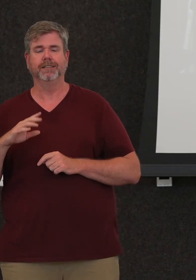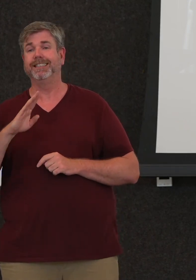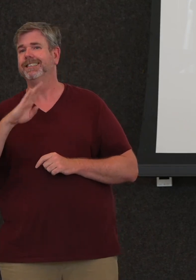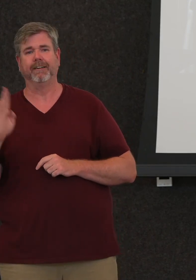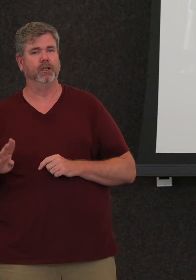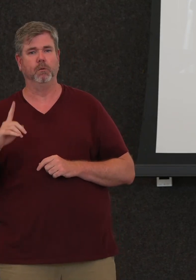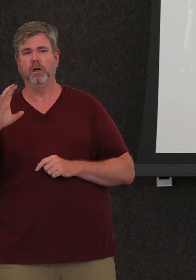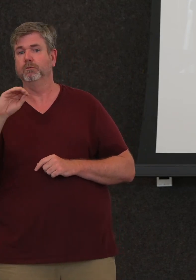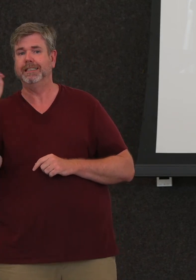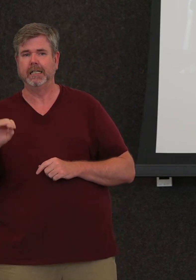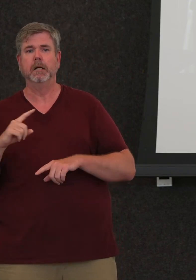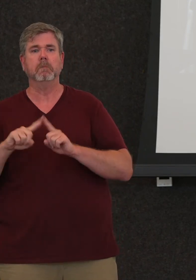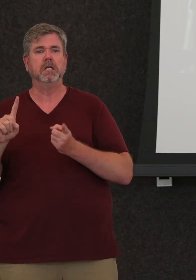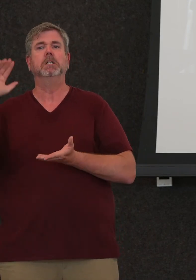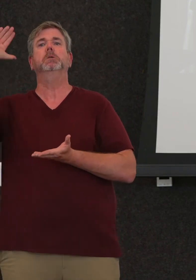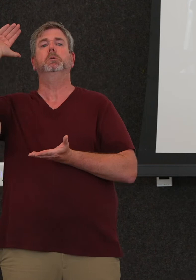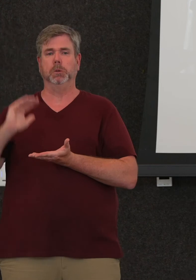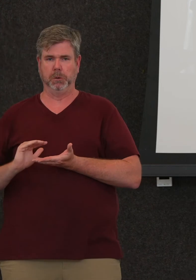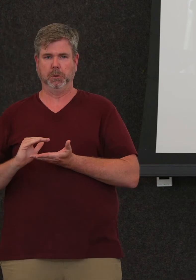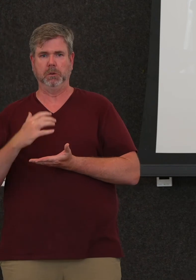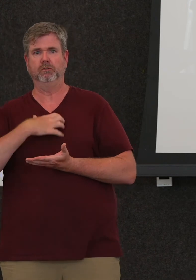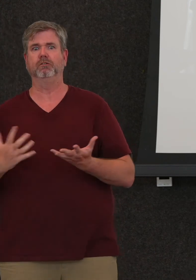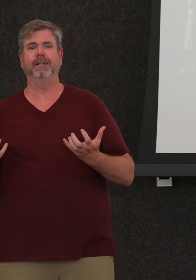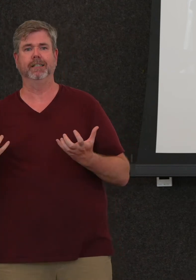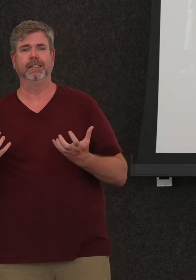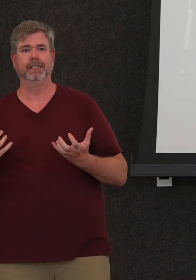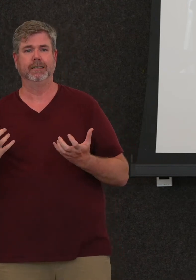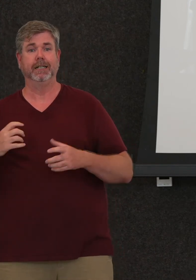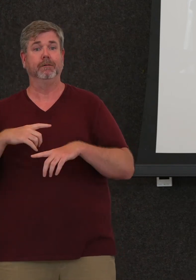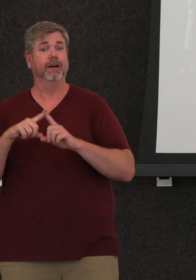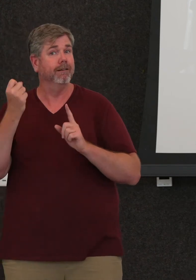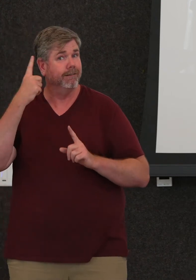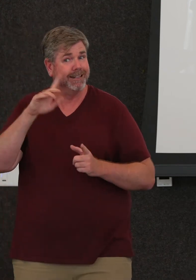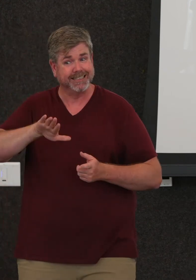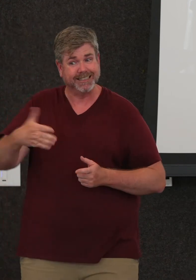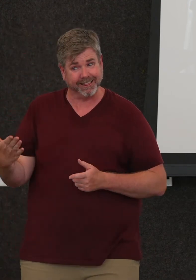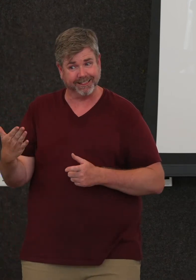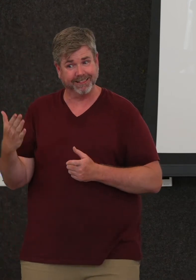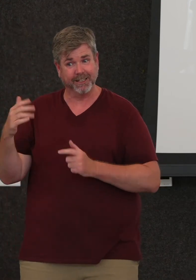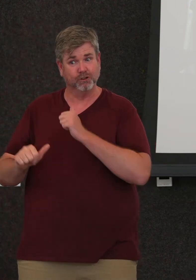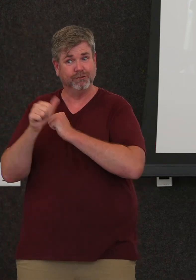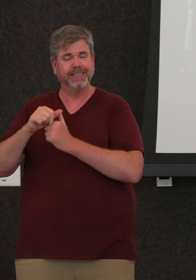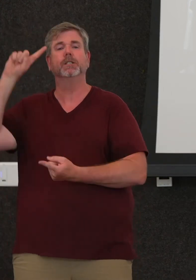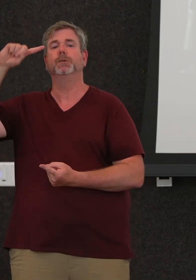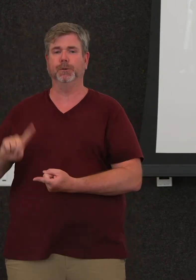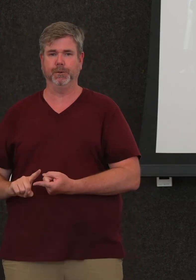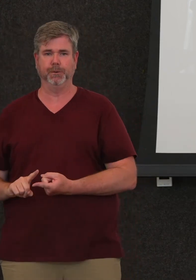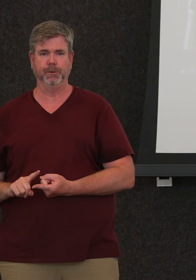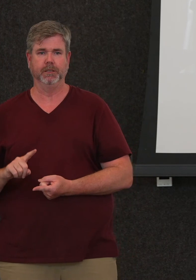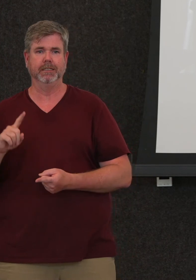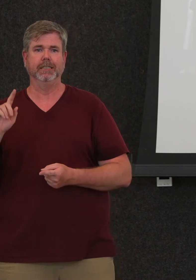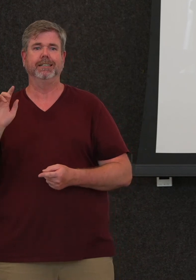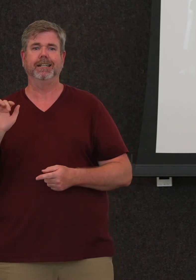we do think that it reduces your risk of dying if you were to take a lethal dose. It kind of changes the threshold for what a deadly